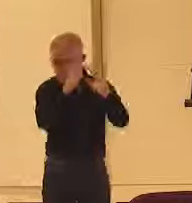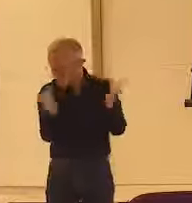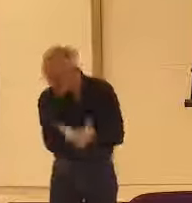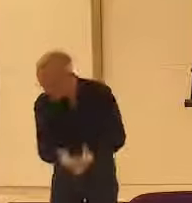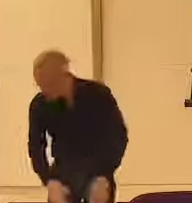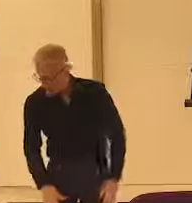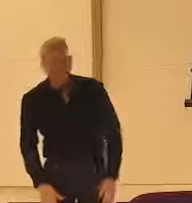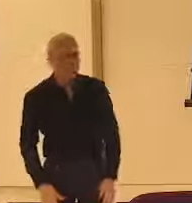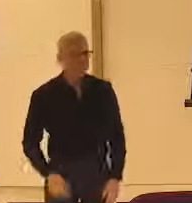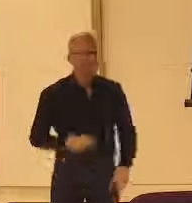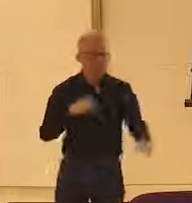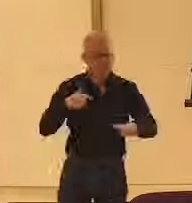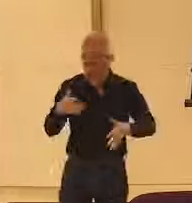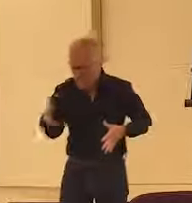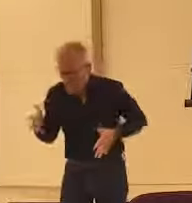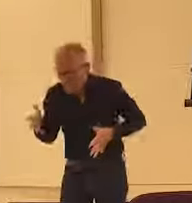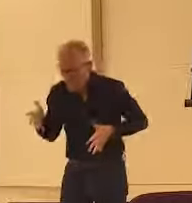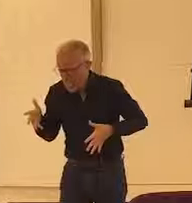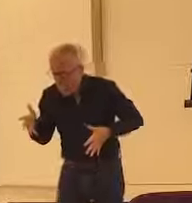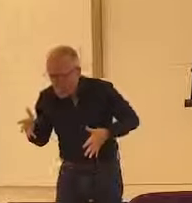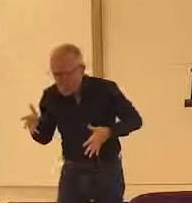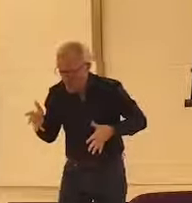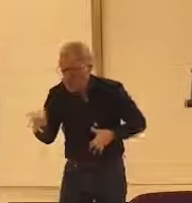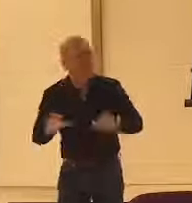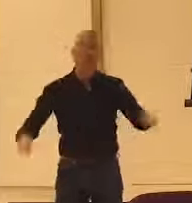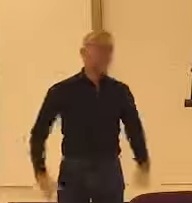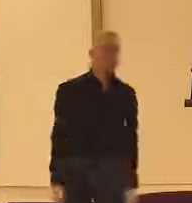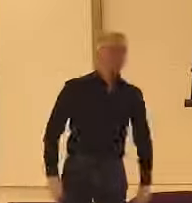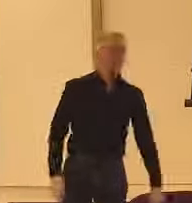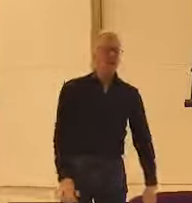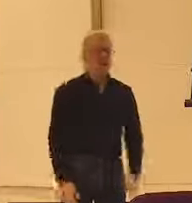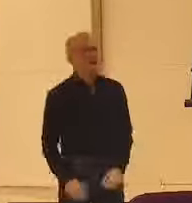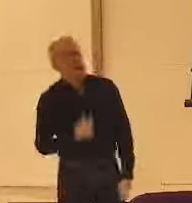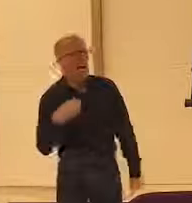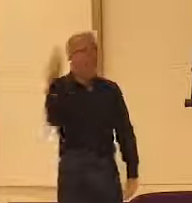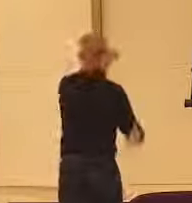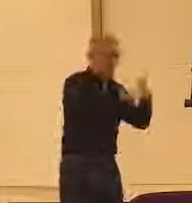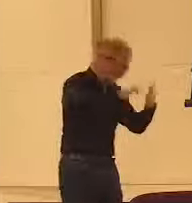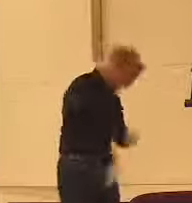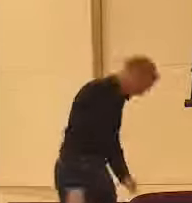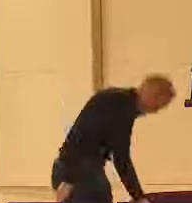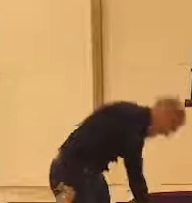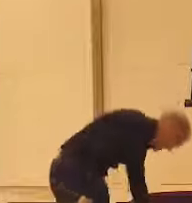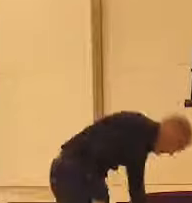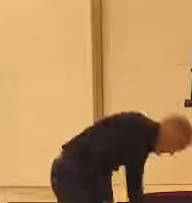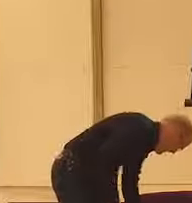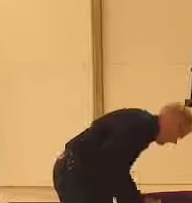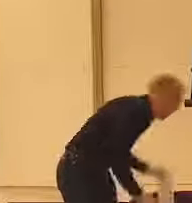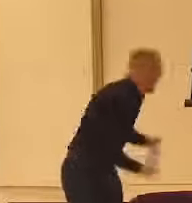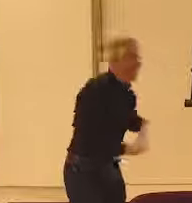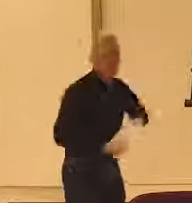email, call, go on the website. And here I am with my sign language, not sure I can contact